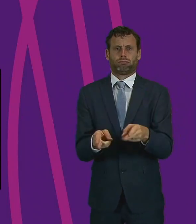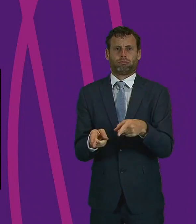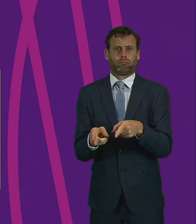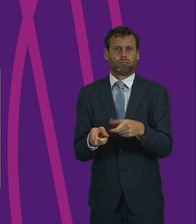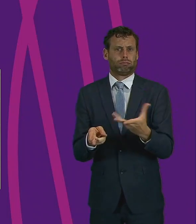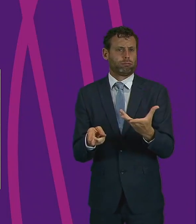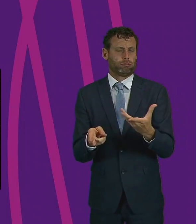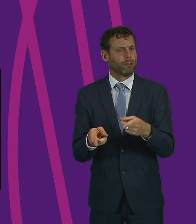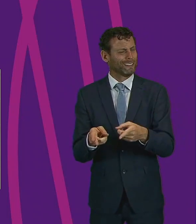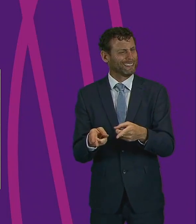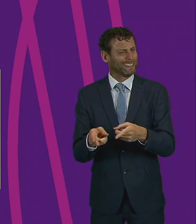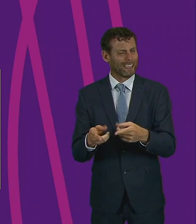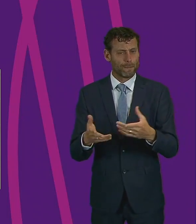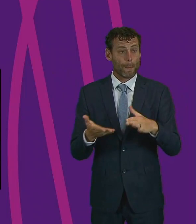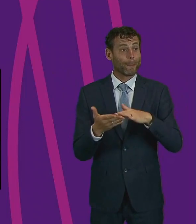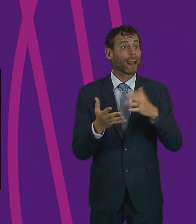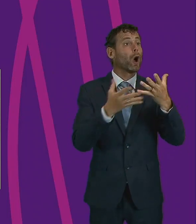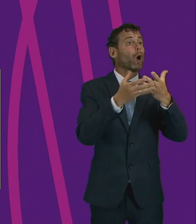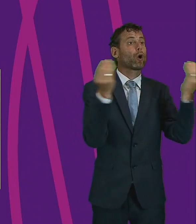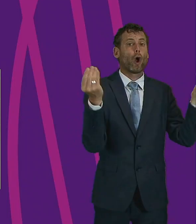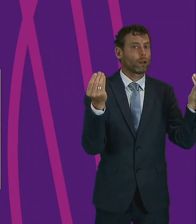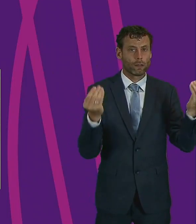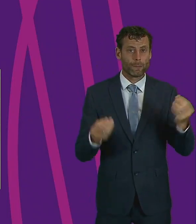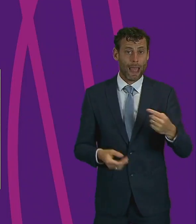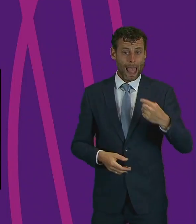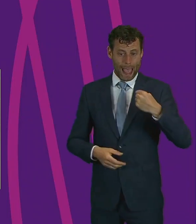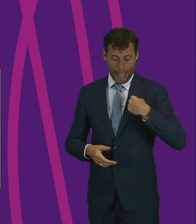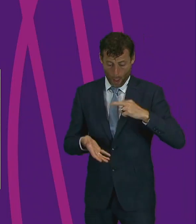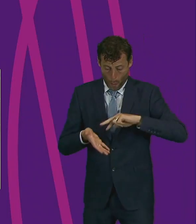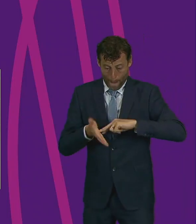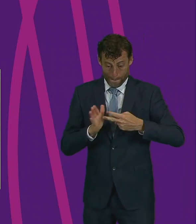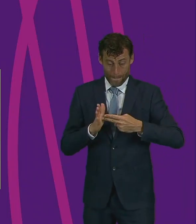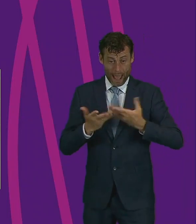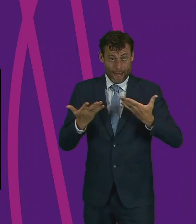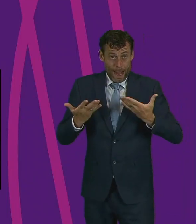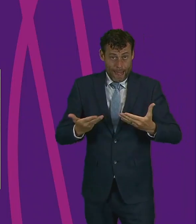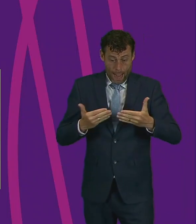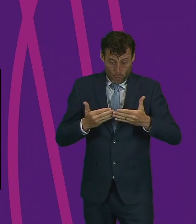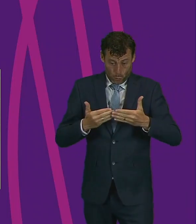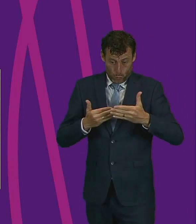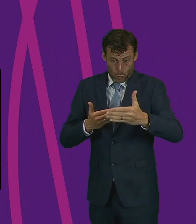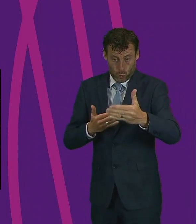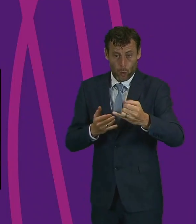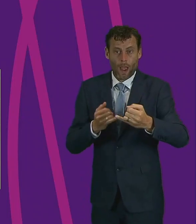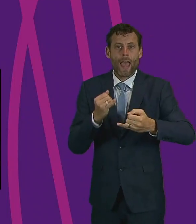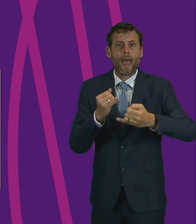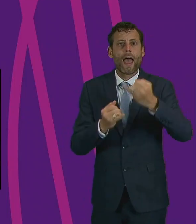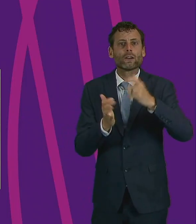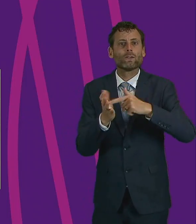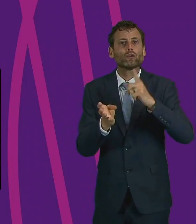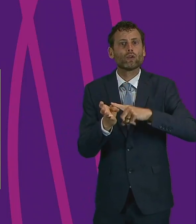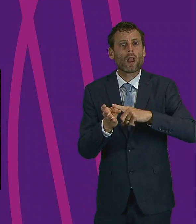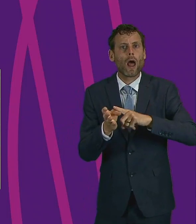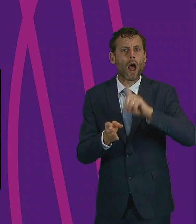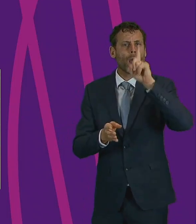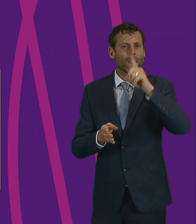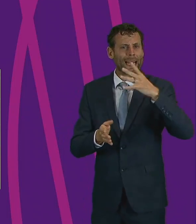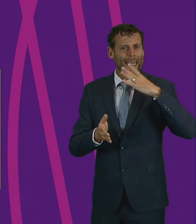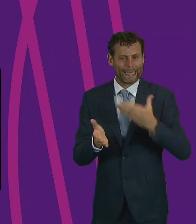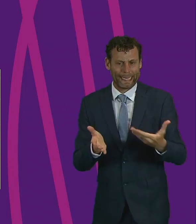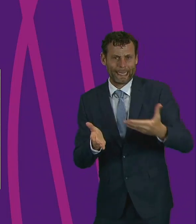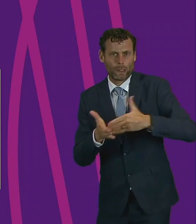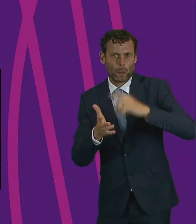therefore, cover only to the end of July. To get this right, we need to take time, not only to continue to keep